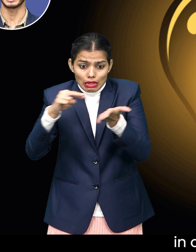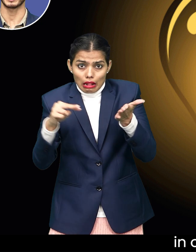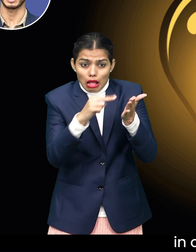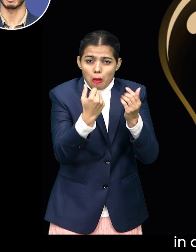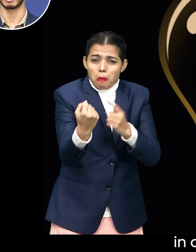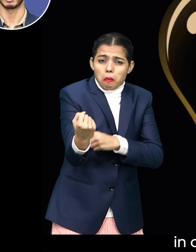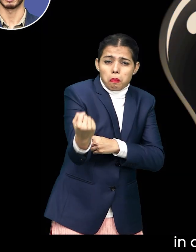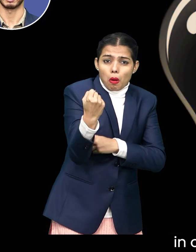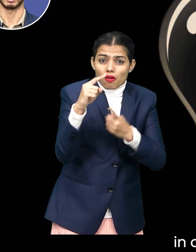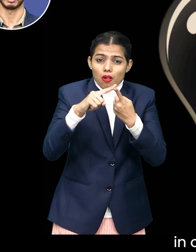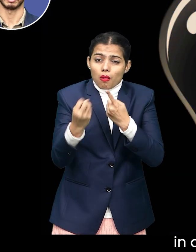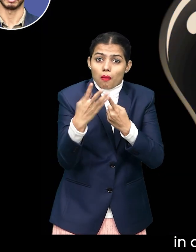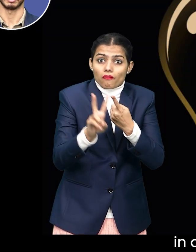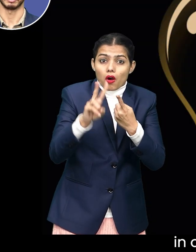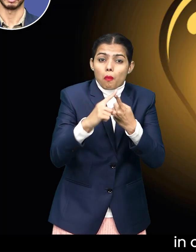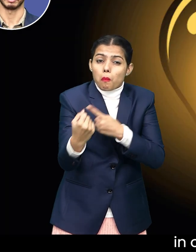our day-to-day life.